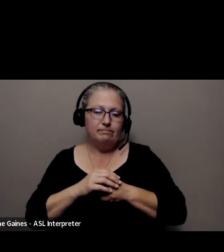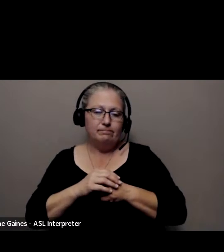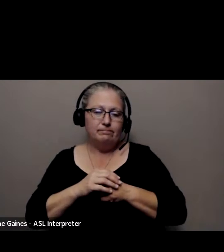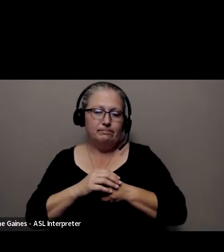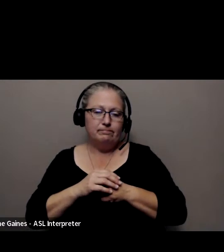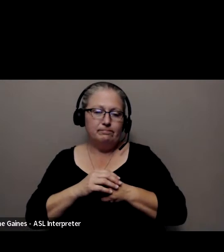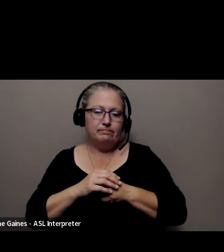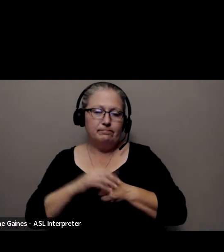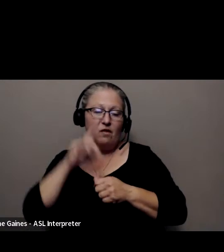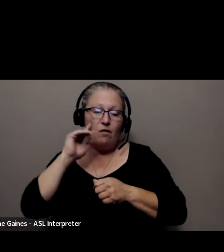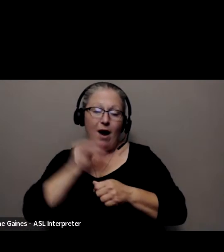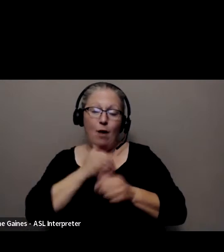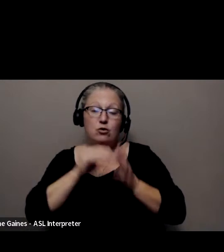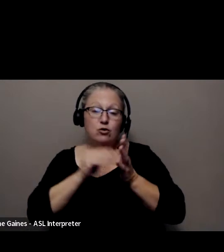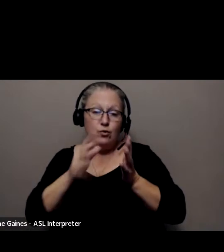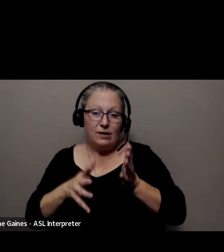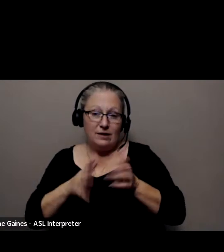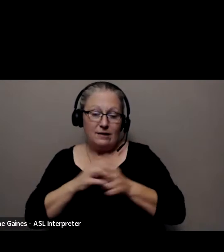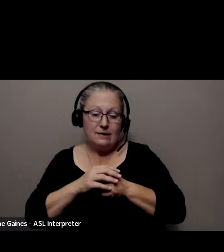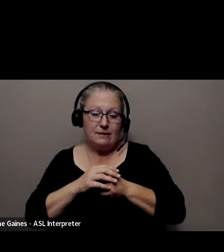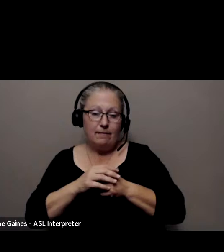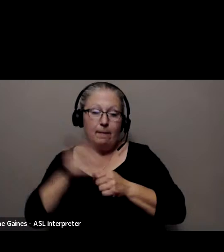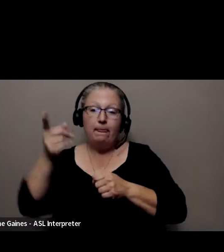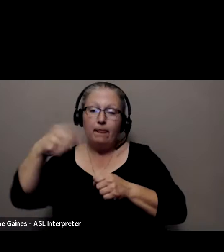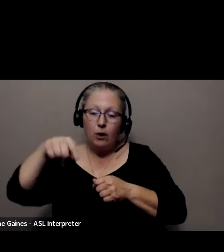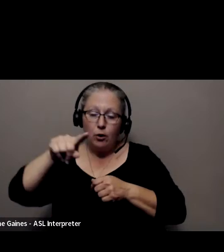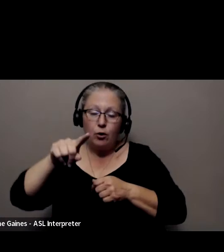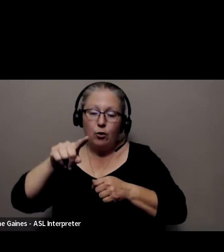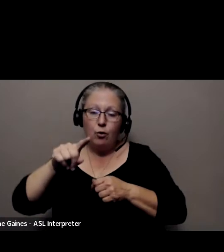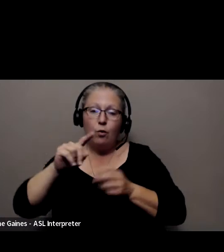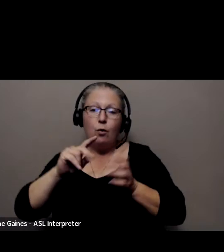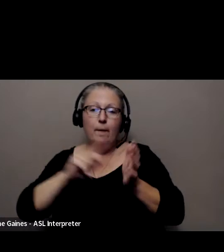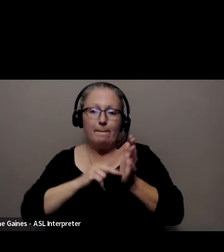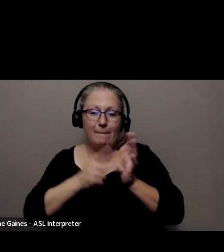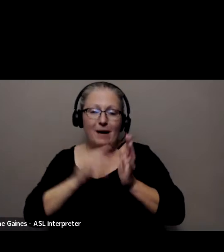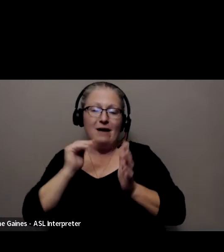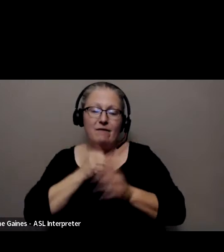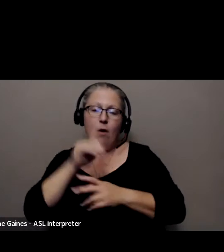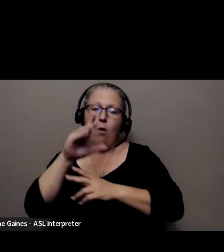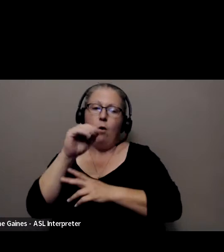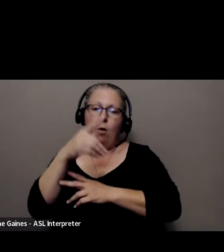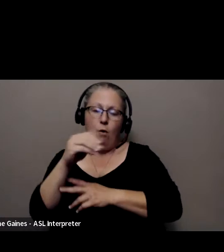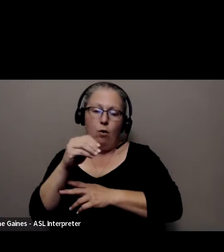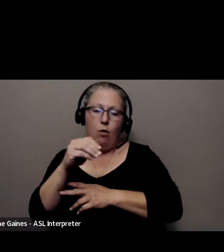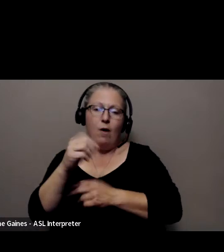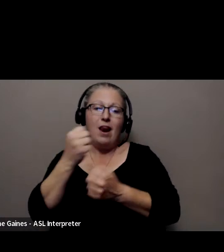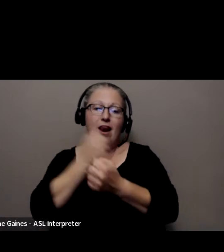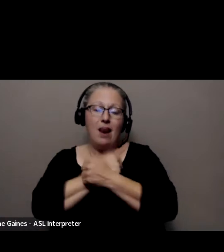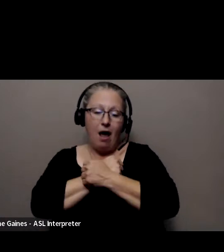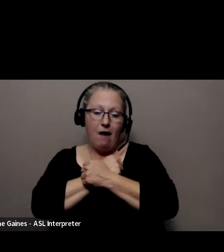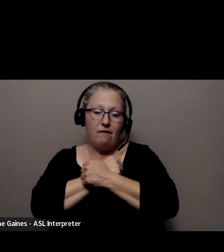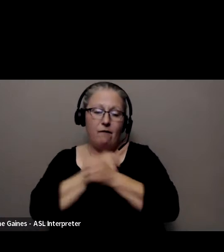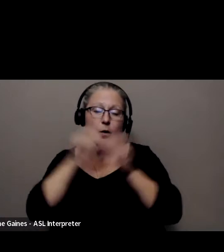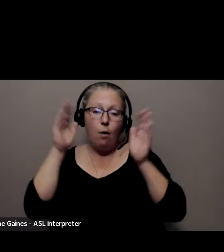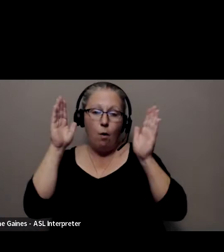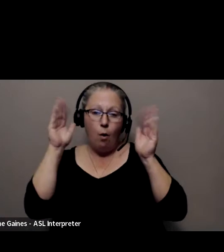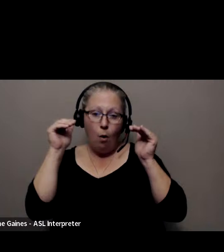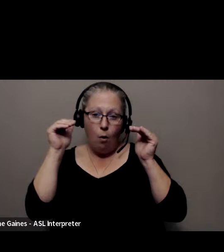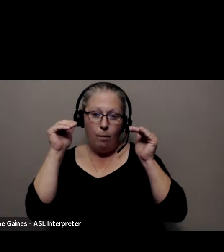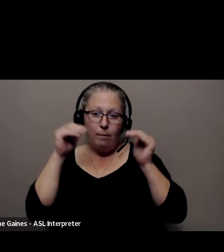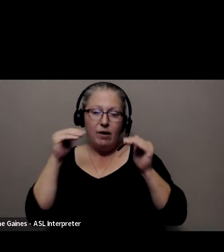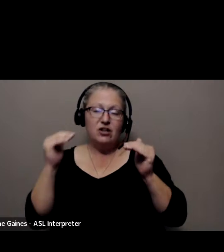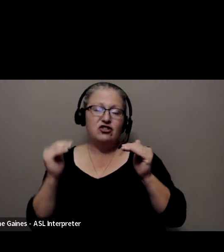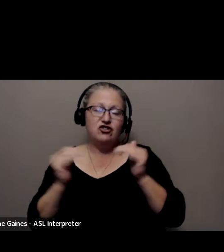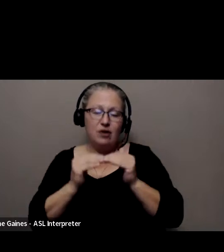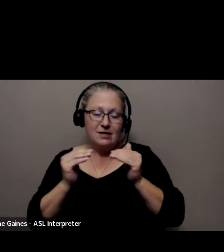And to our students, you are the meaning of our logo: love, hope, and